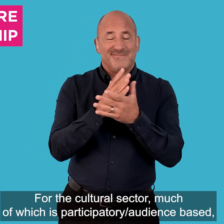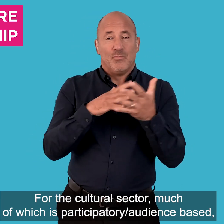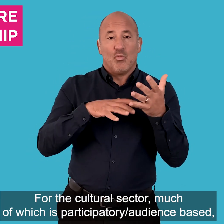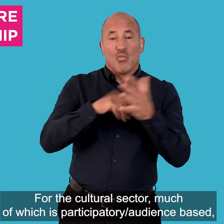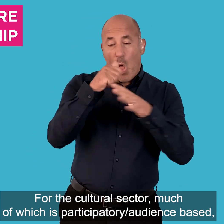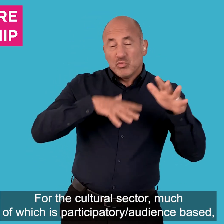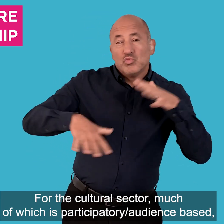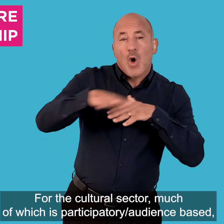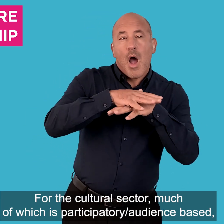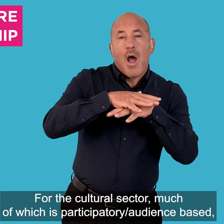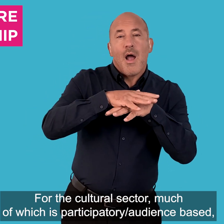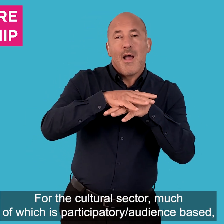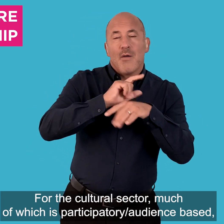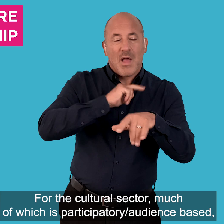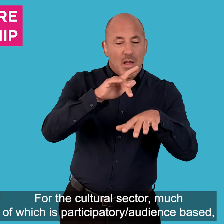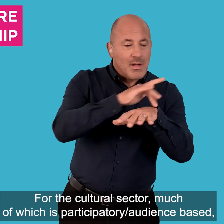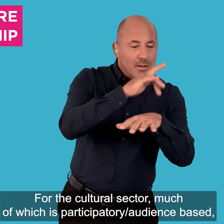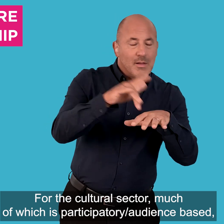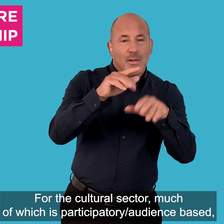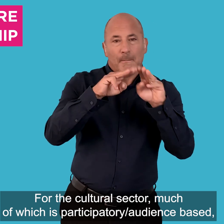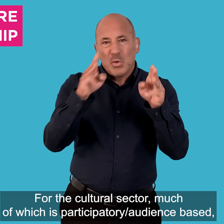For the cultural sector, much of which is